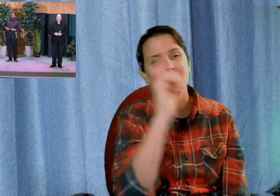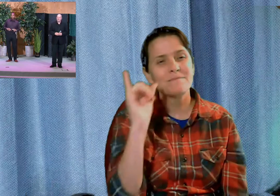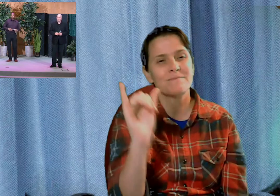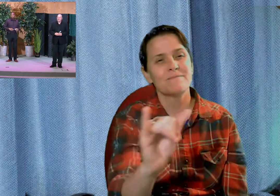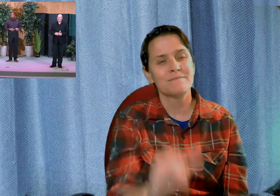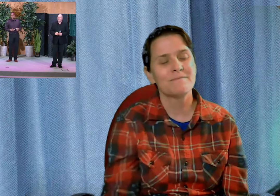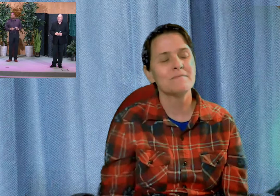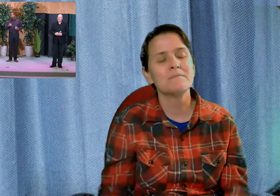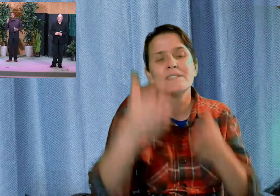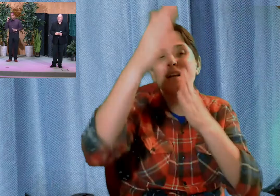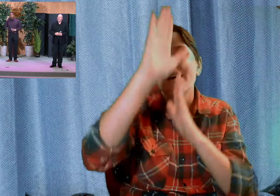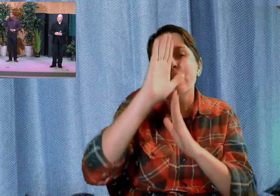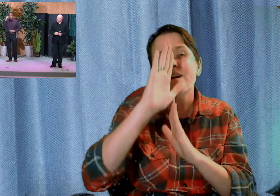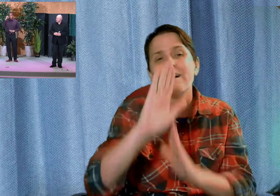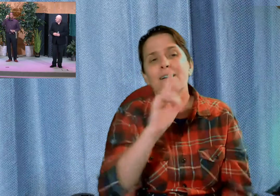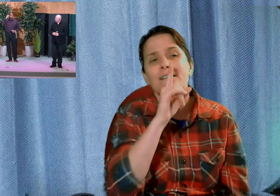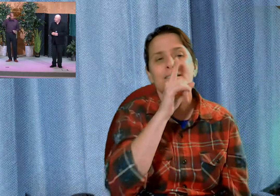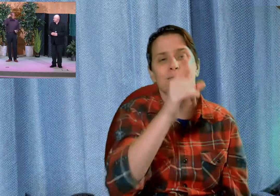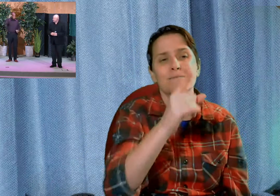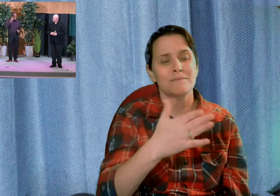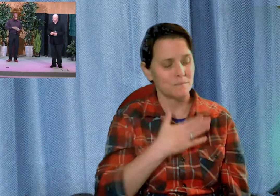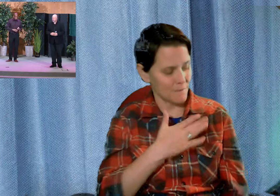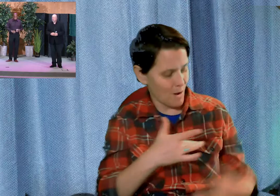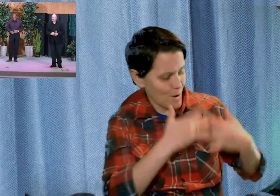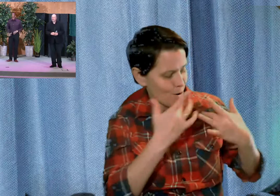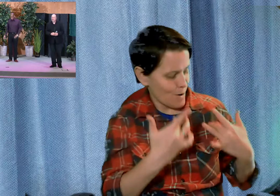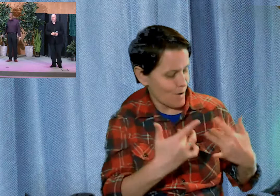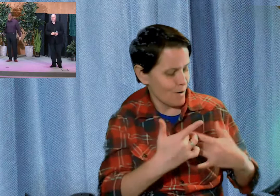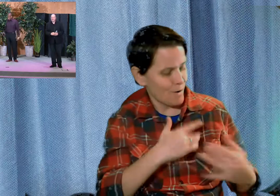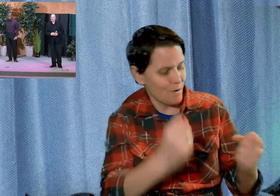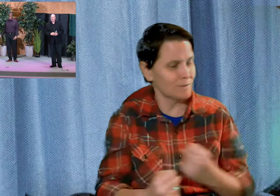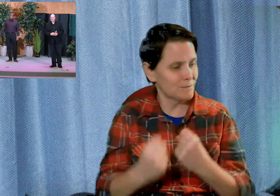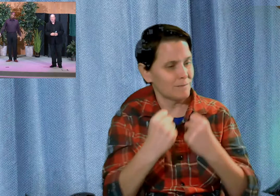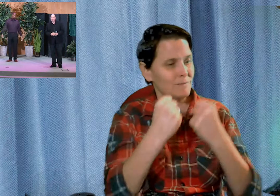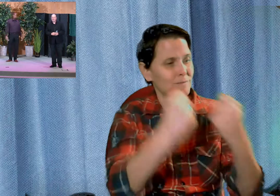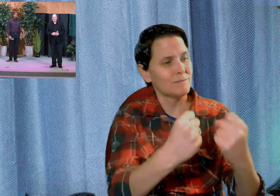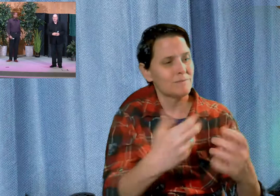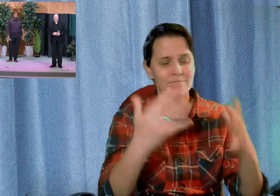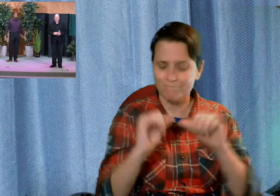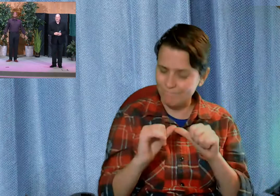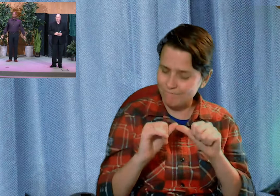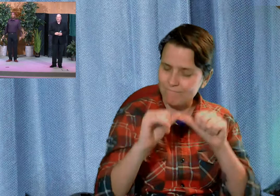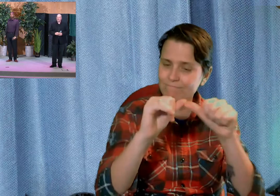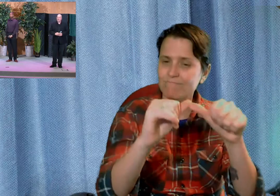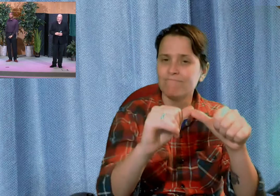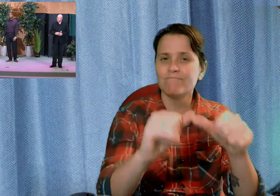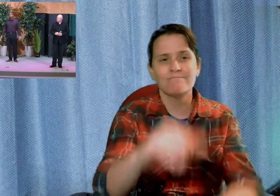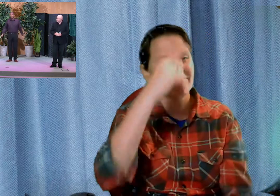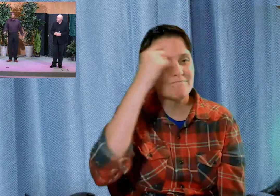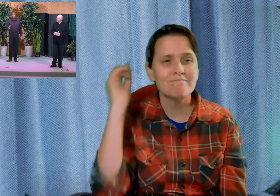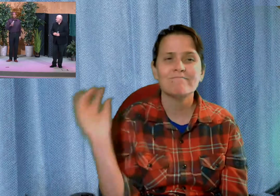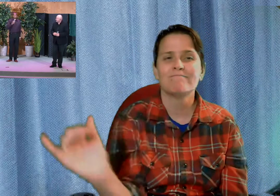forever. God is the strength of my heart, and will be so